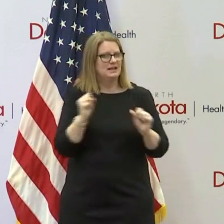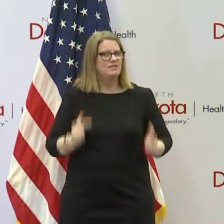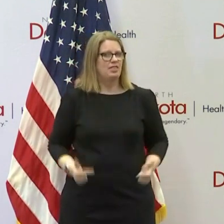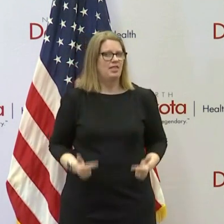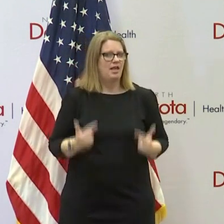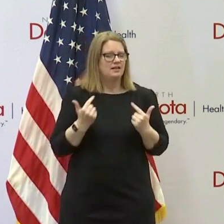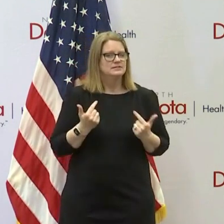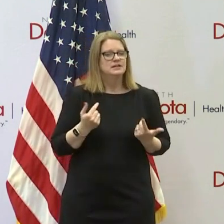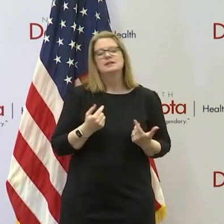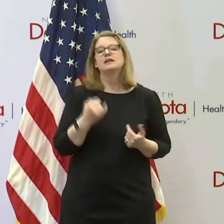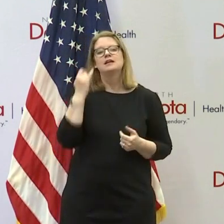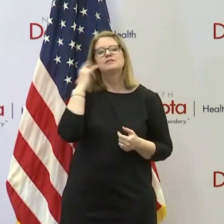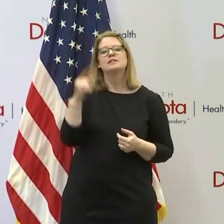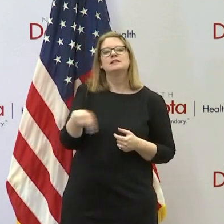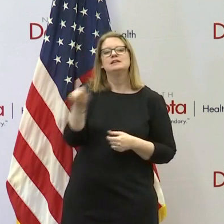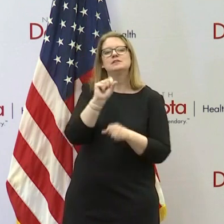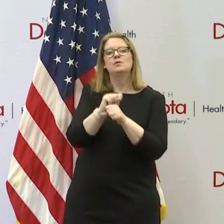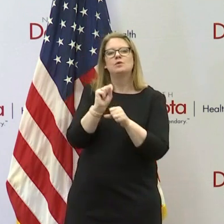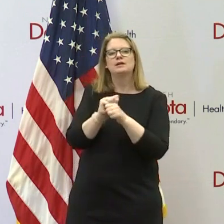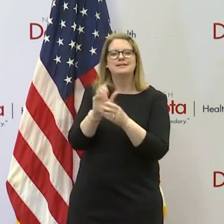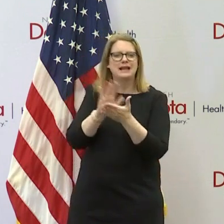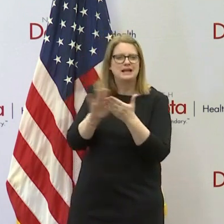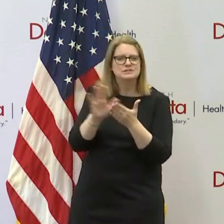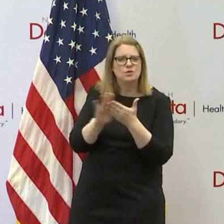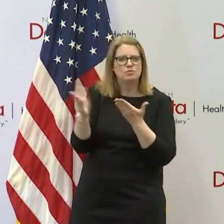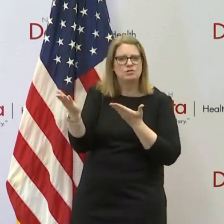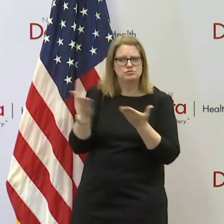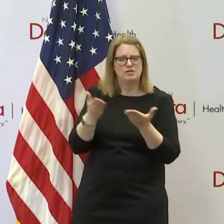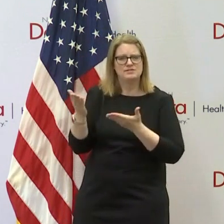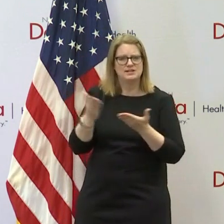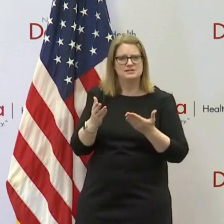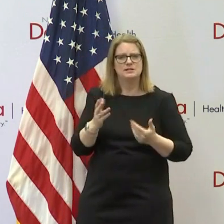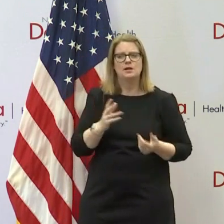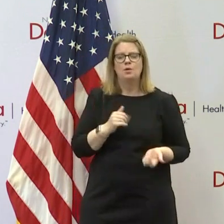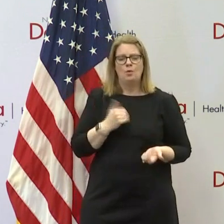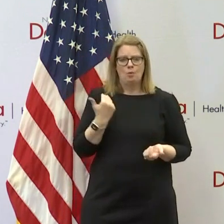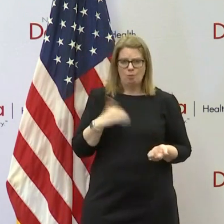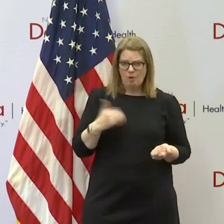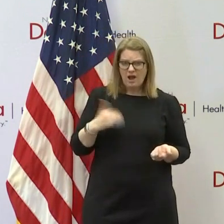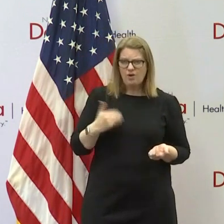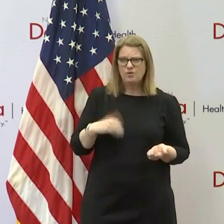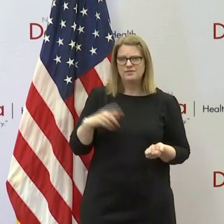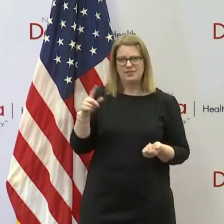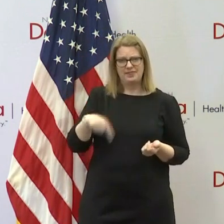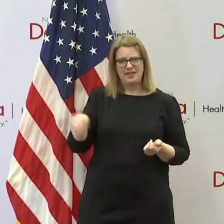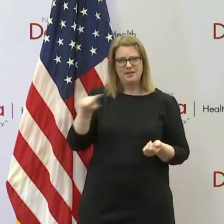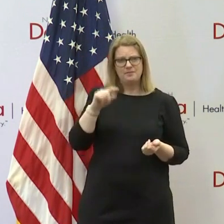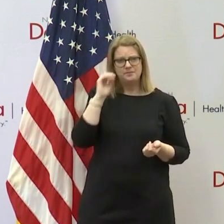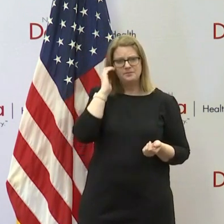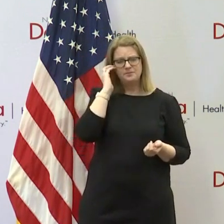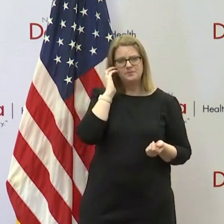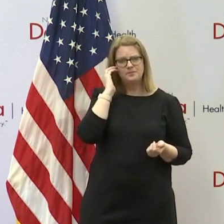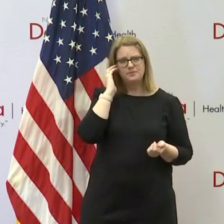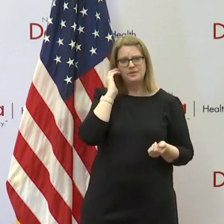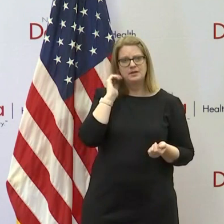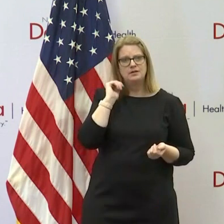are working in custodial services, the custodial services that were